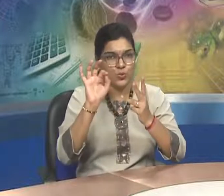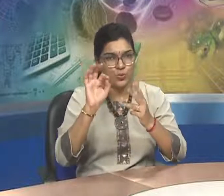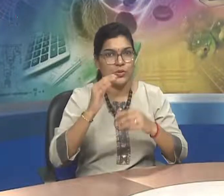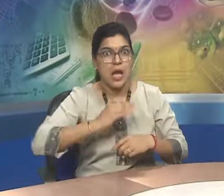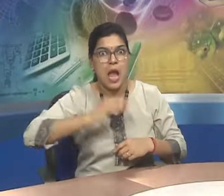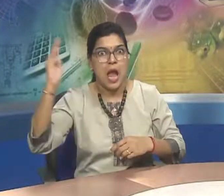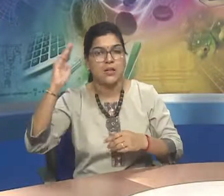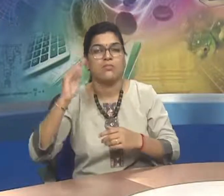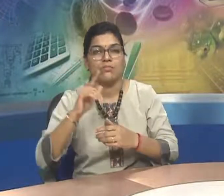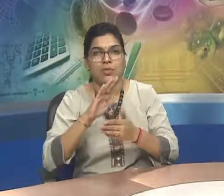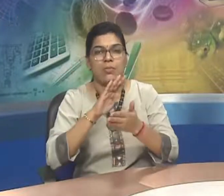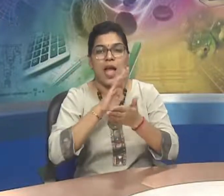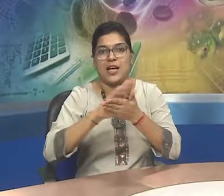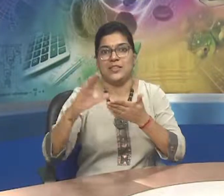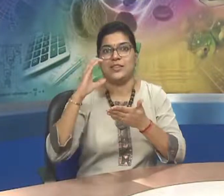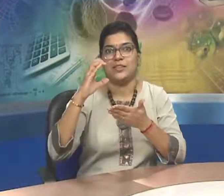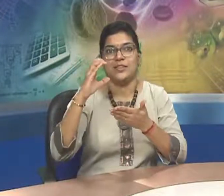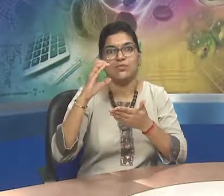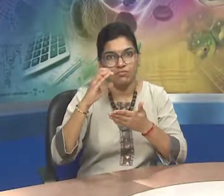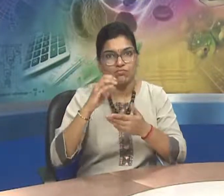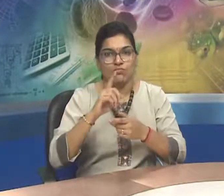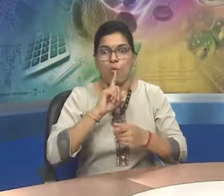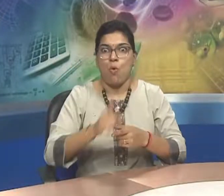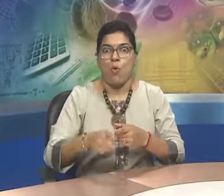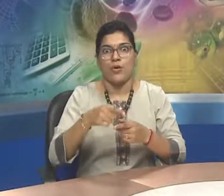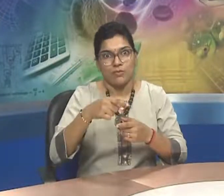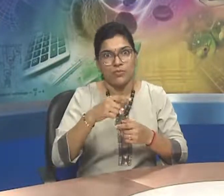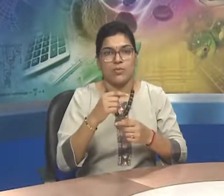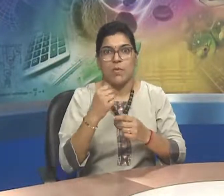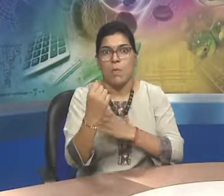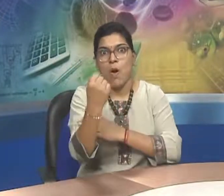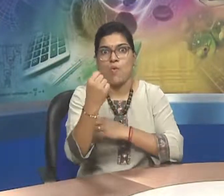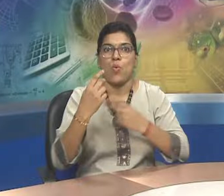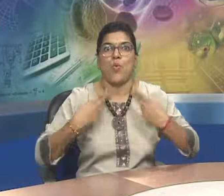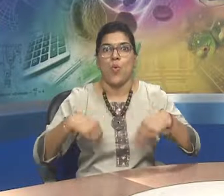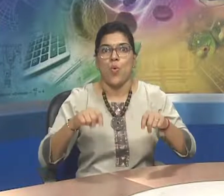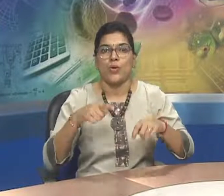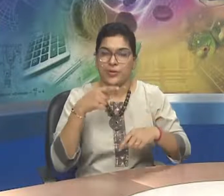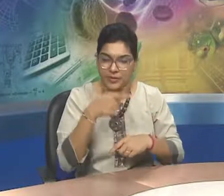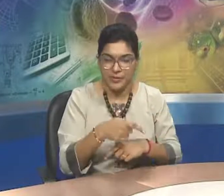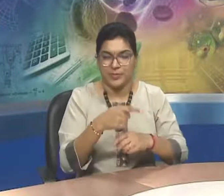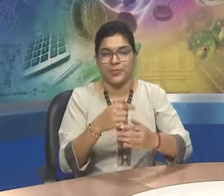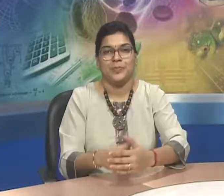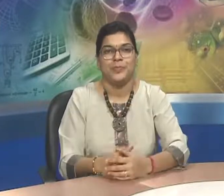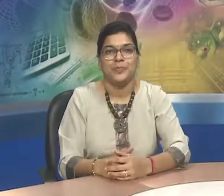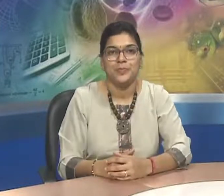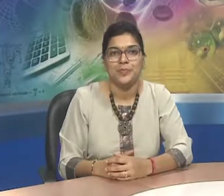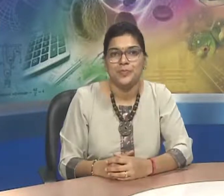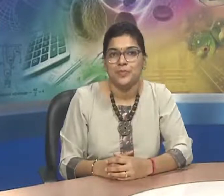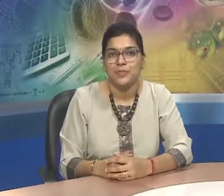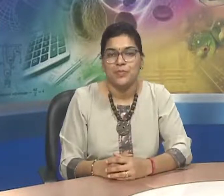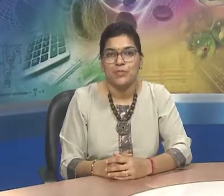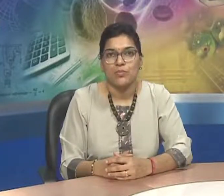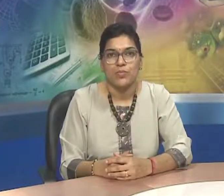So the right answer is high court. In India, writs are issued by high